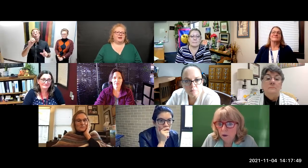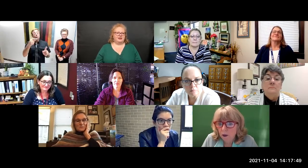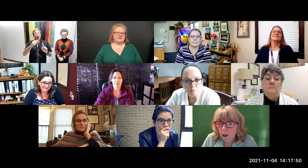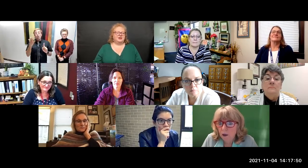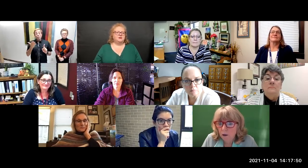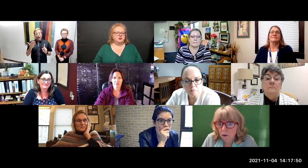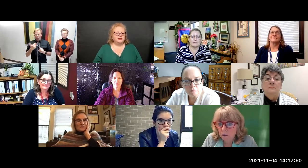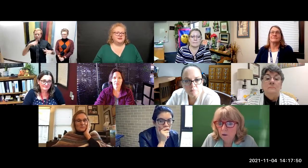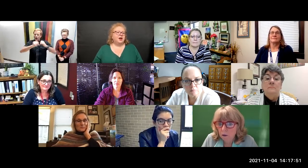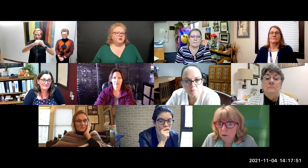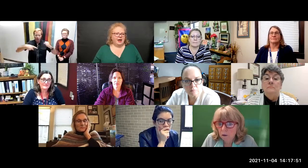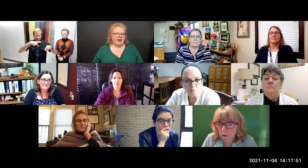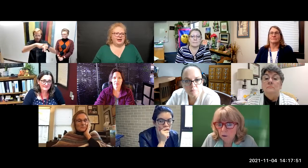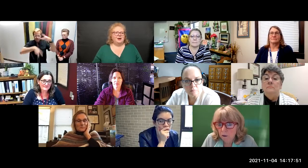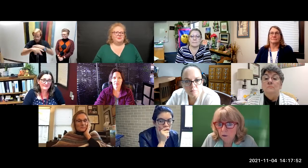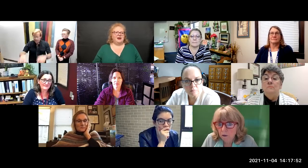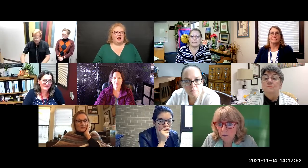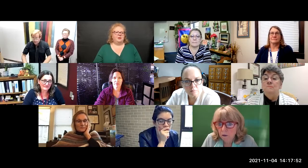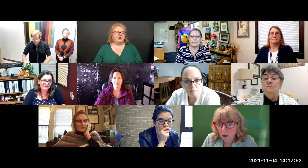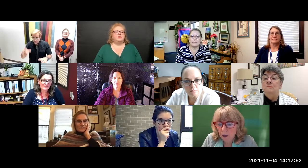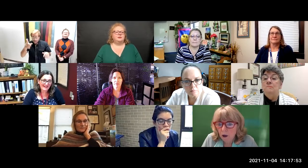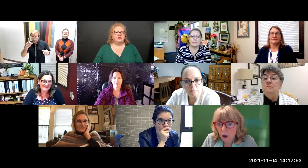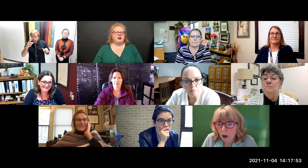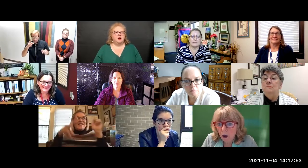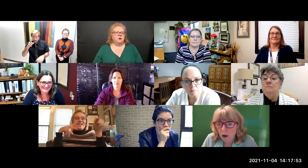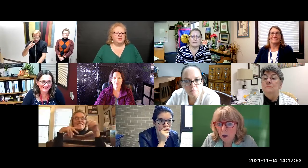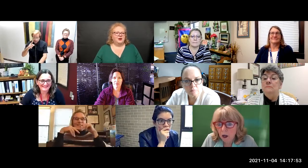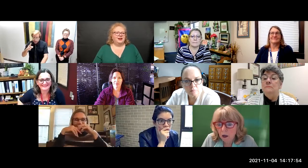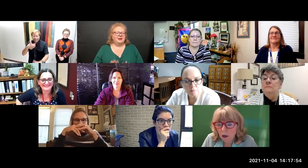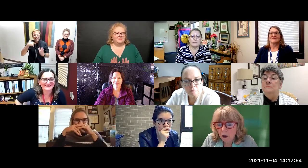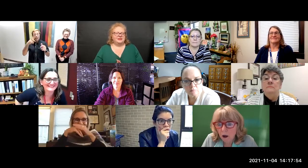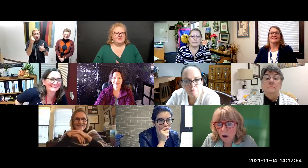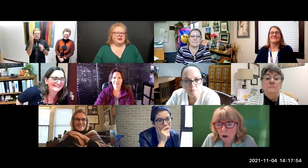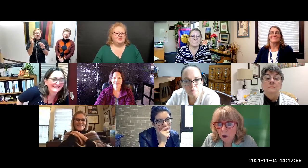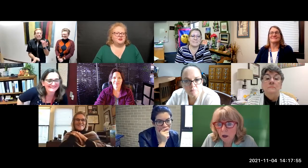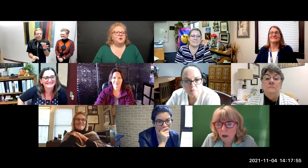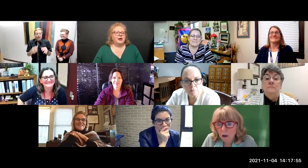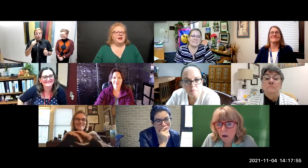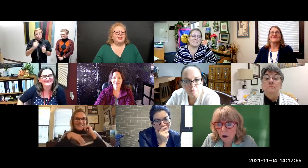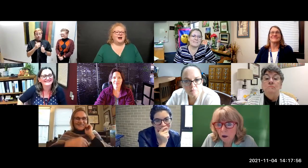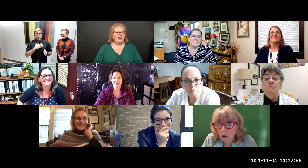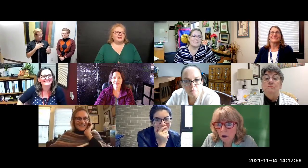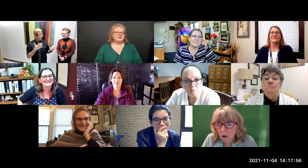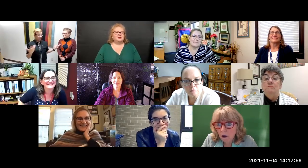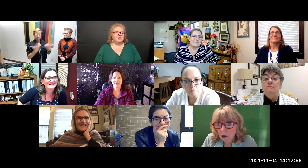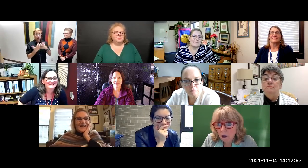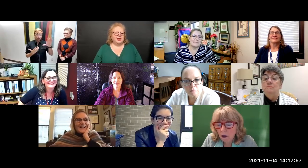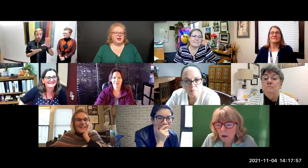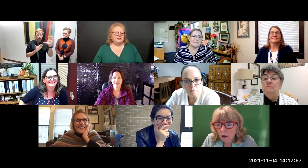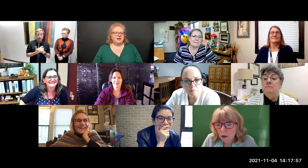goodness, usually it's the other way. But anyways, let me not go on and on. Let me get to the point. So simply, I think